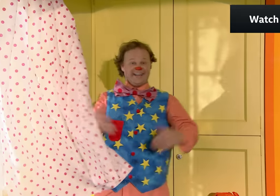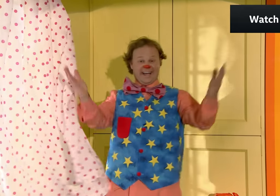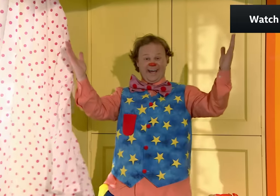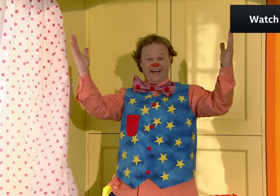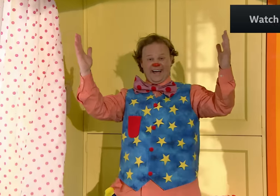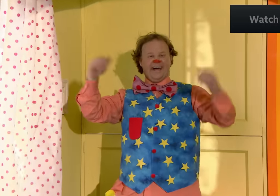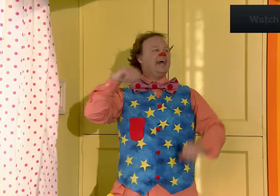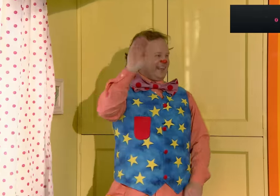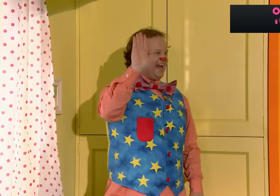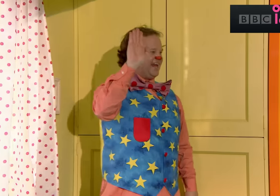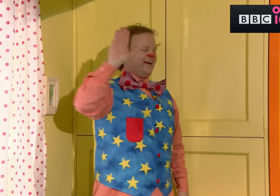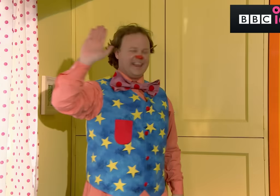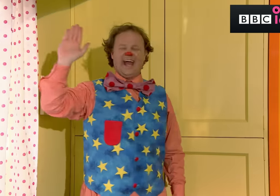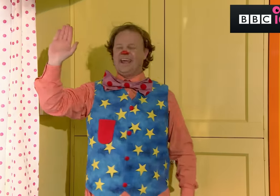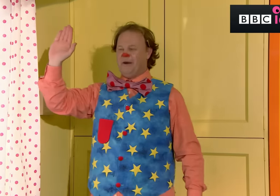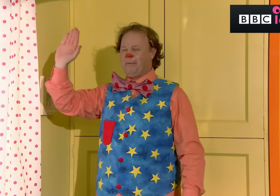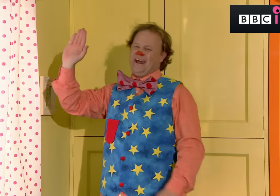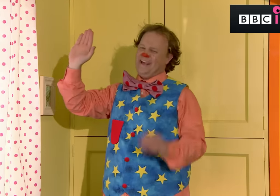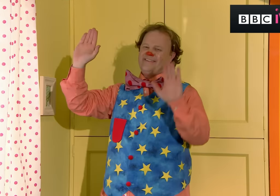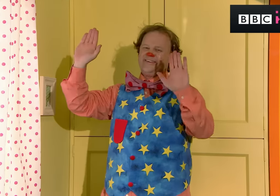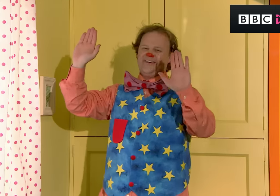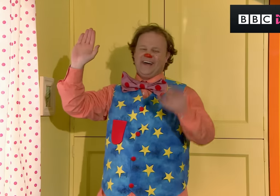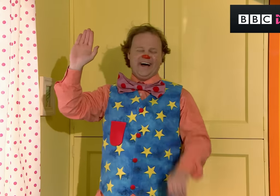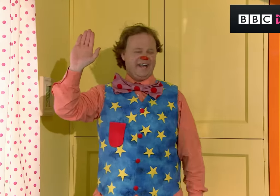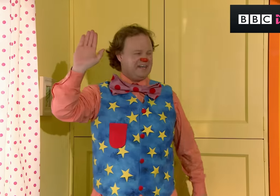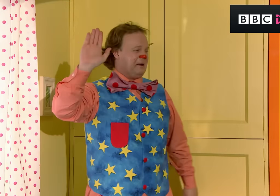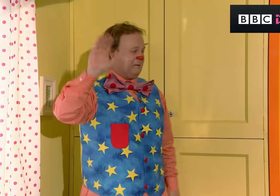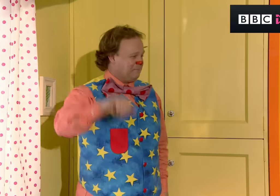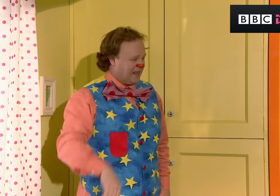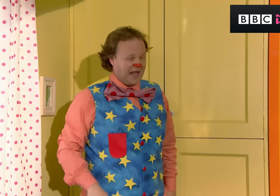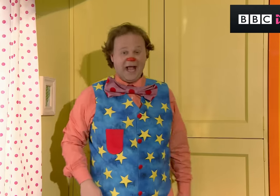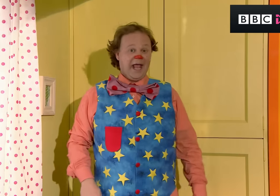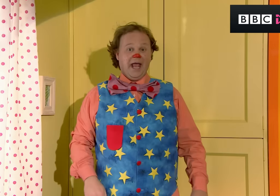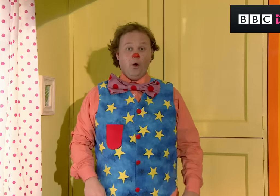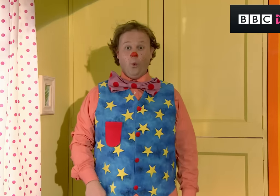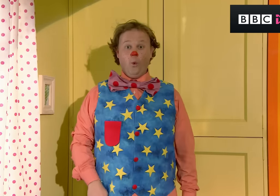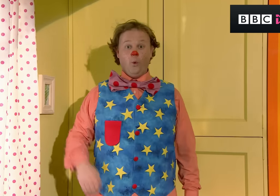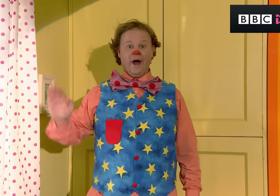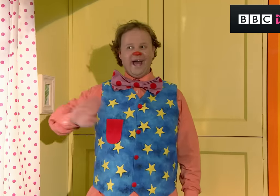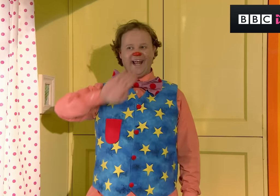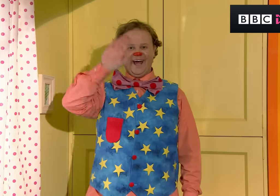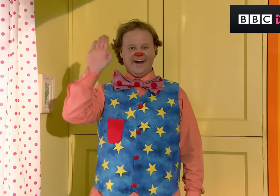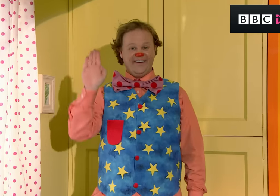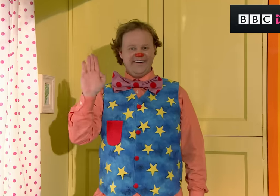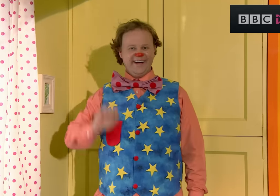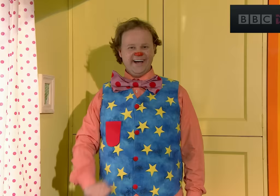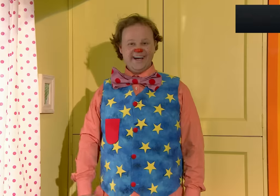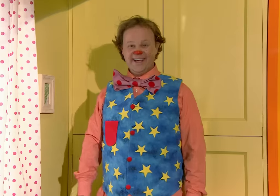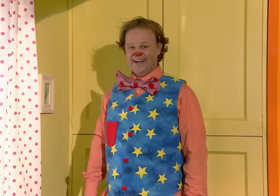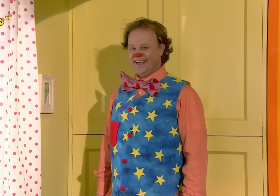Ta-da! Thank you, thank you. Please, you're too kind. Hello, Mr. Tumble. Oh, hello. What are you